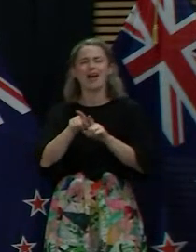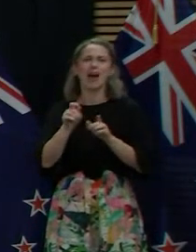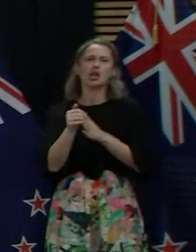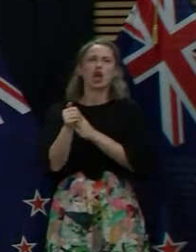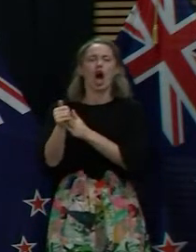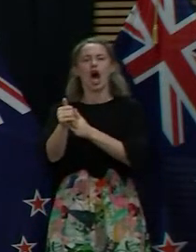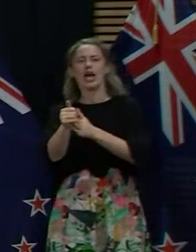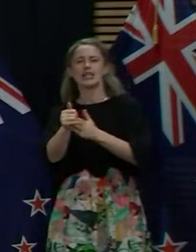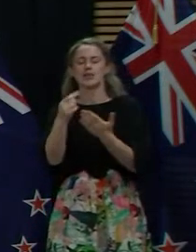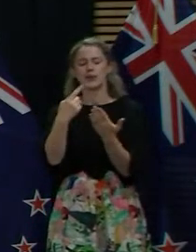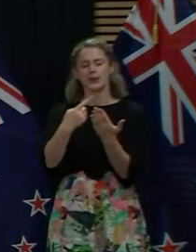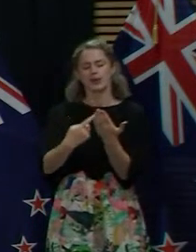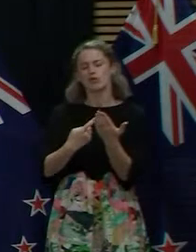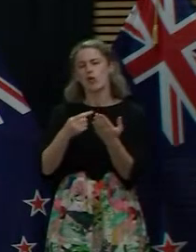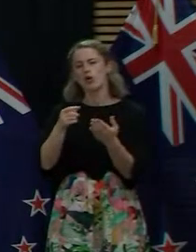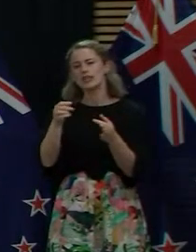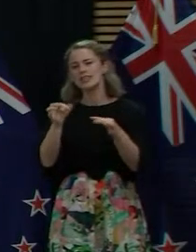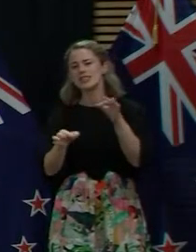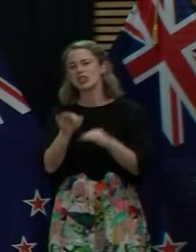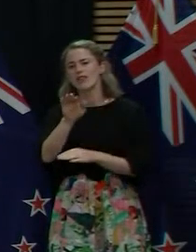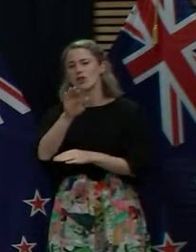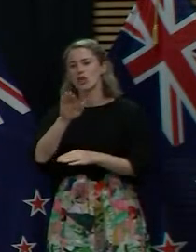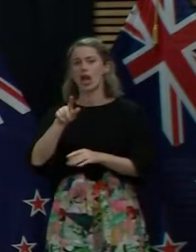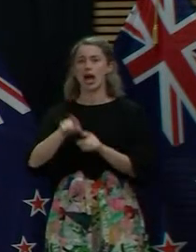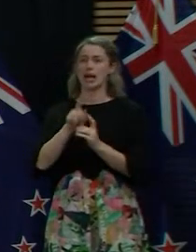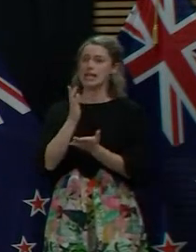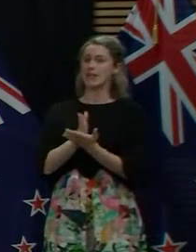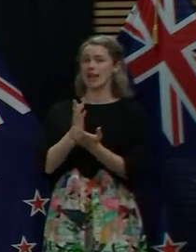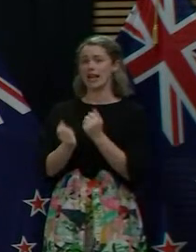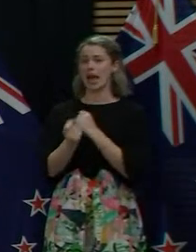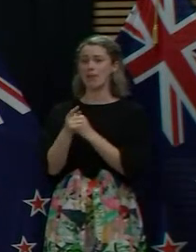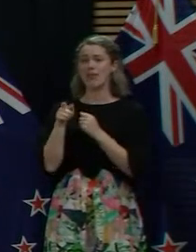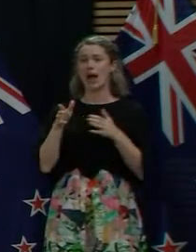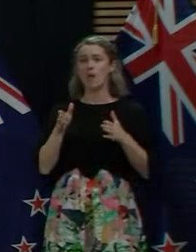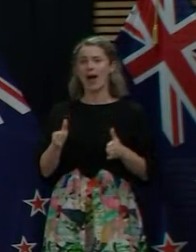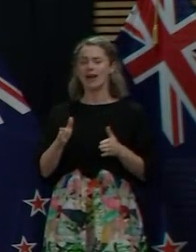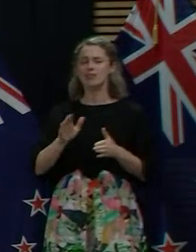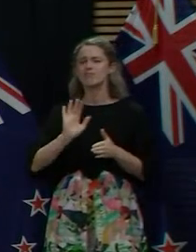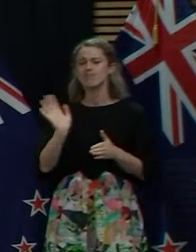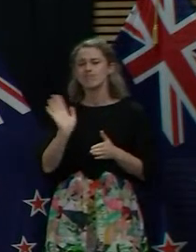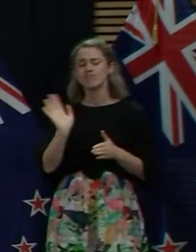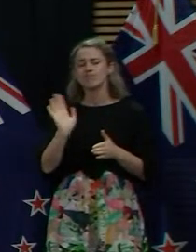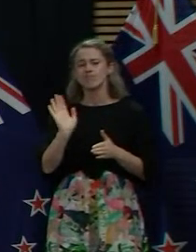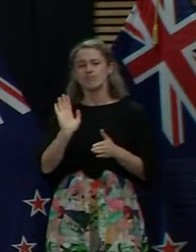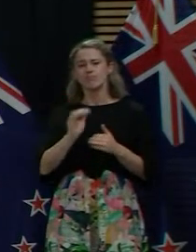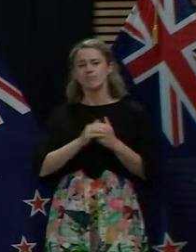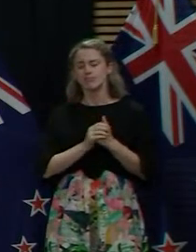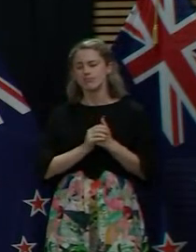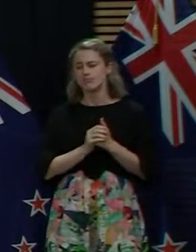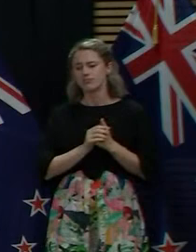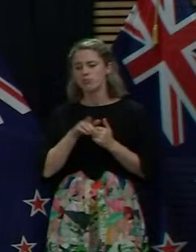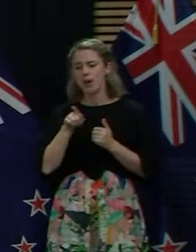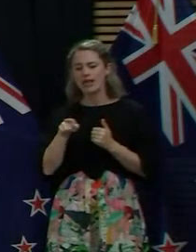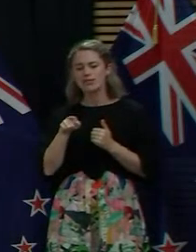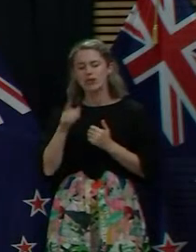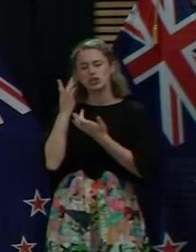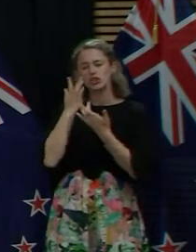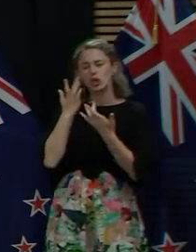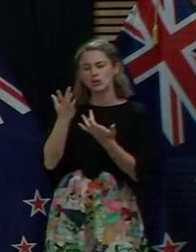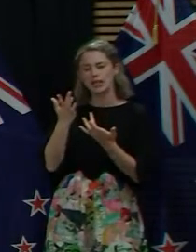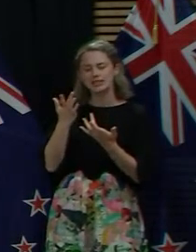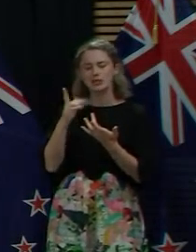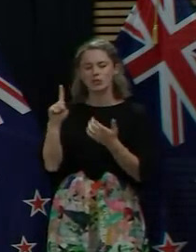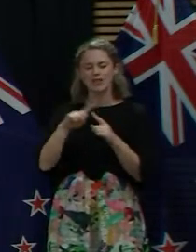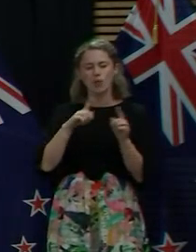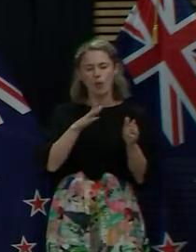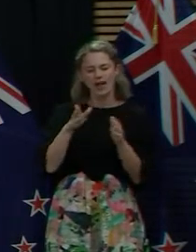our future frameworks and our decision making. They're not absolutes, and there's a lot of variables there, but they do tell us which levers make the biggest differences,